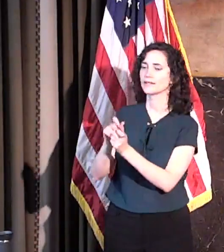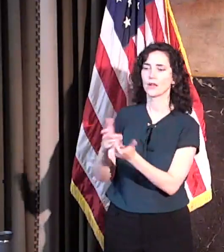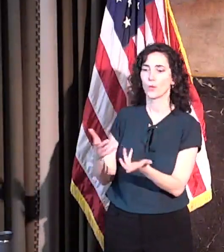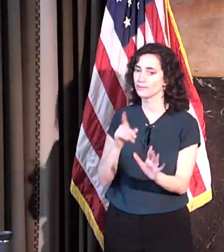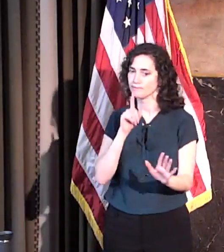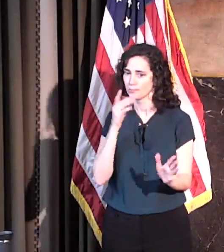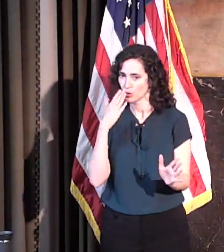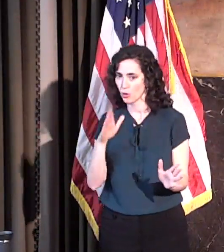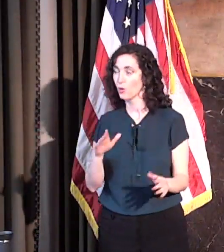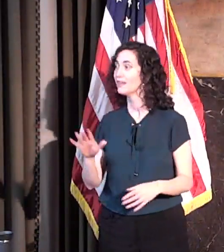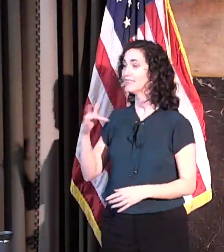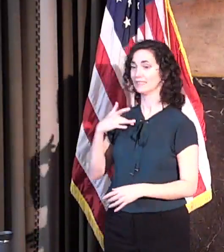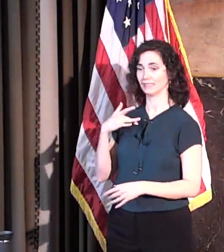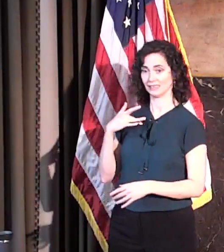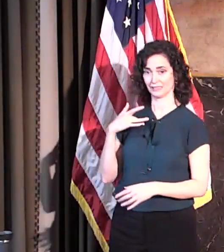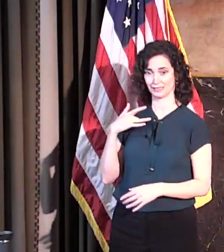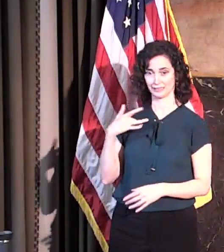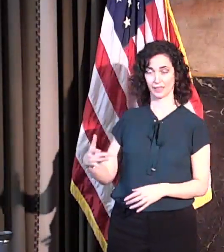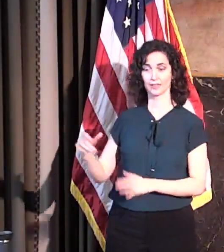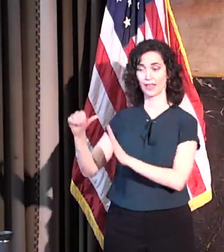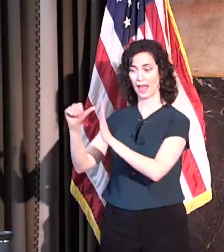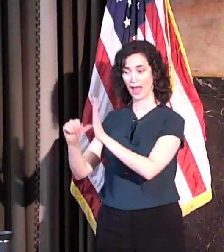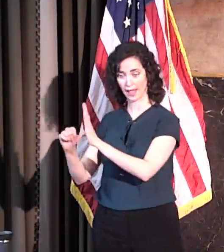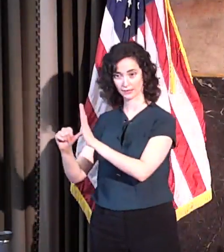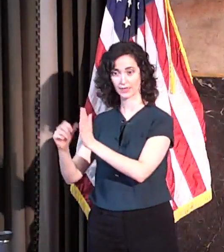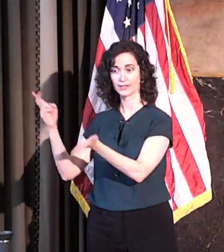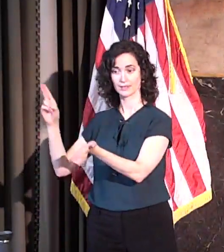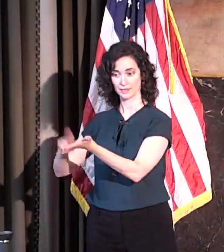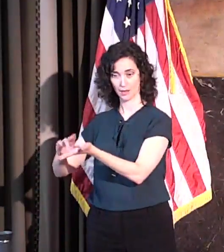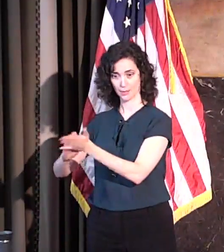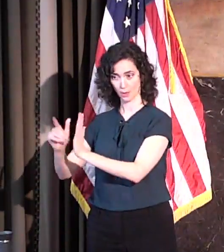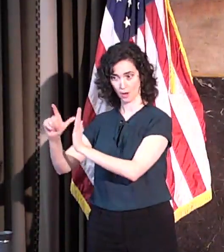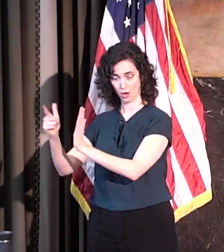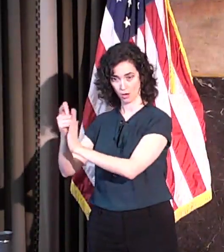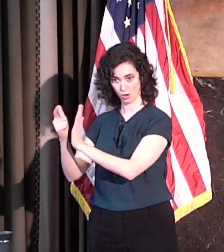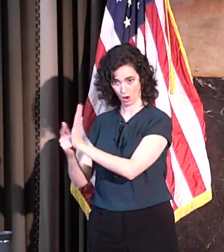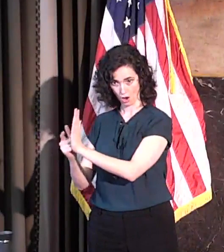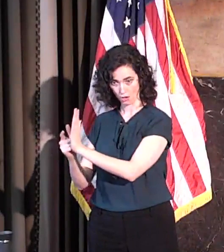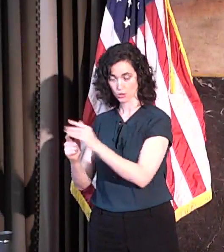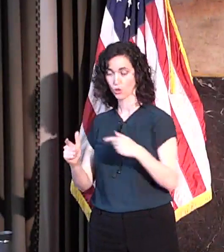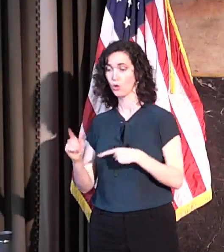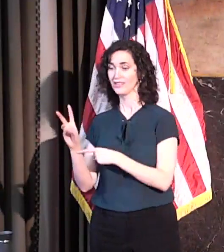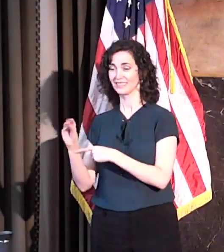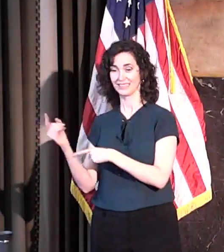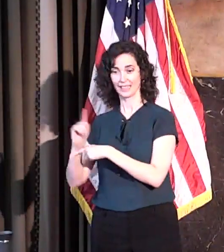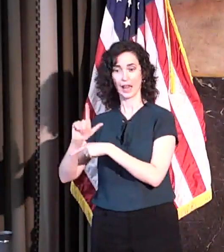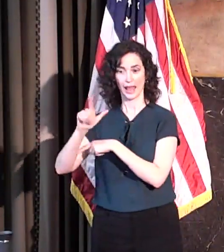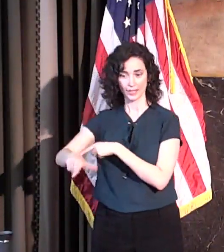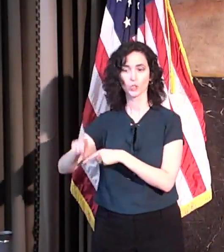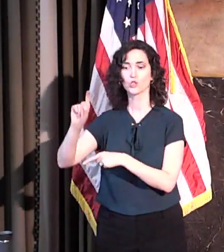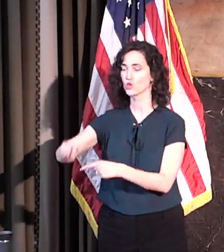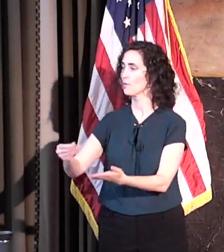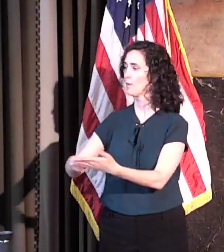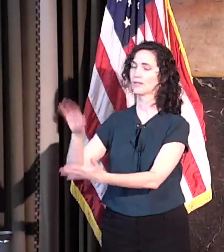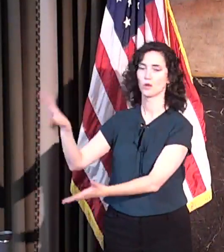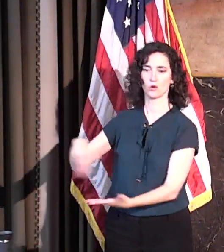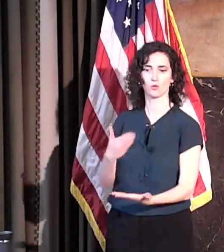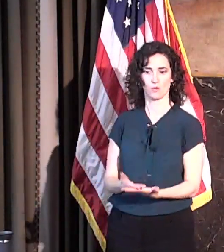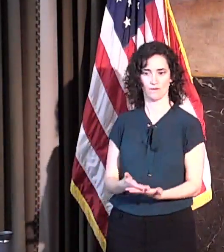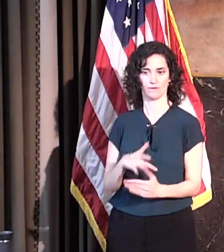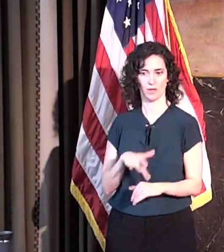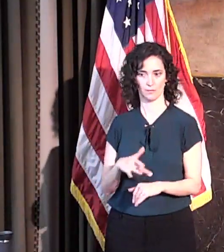be available 60 days after the act was signed into law. We're about halfway along, and so those rules and numbers